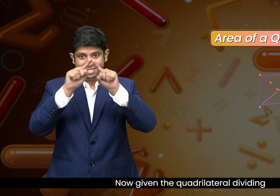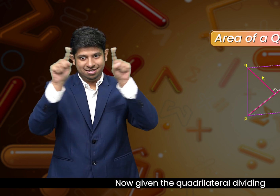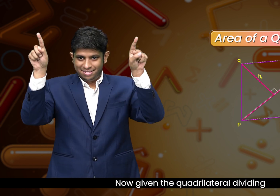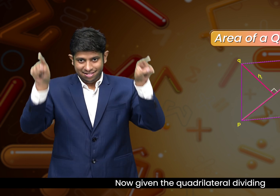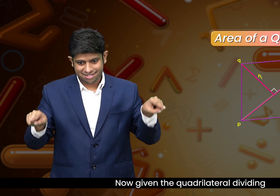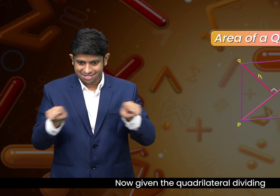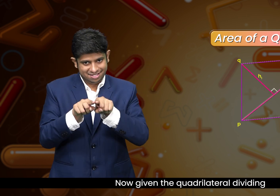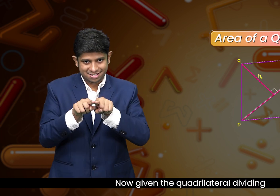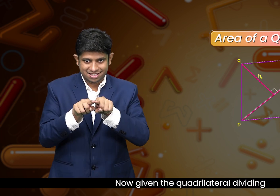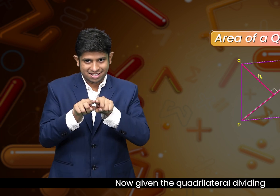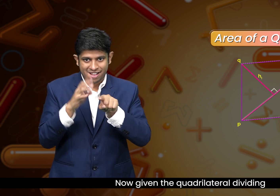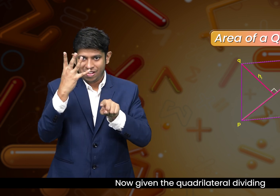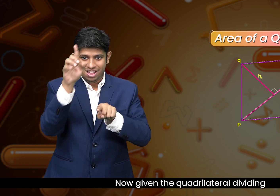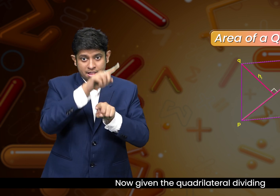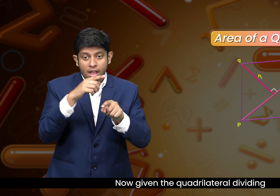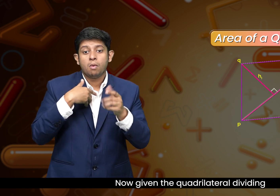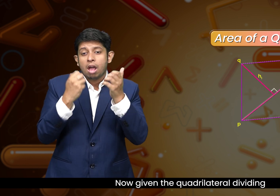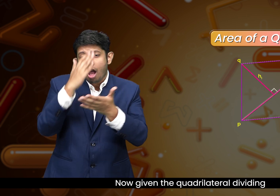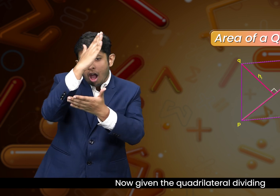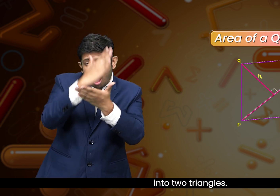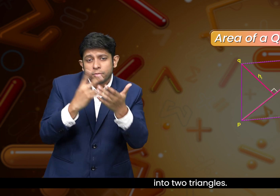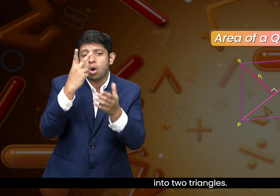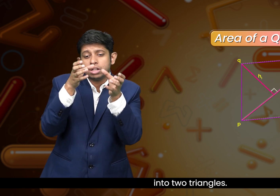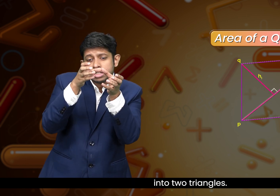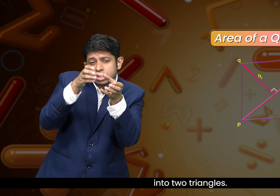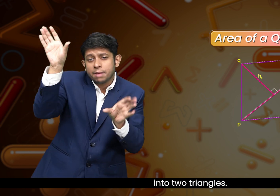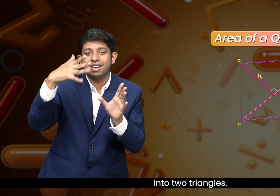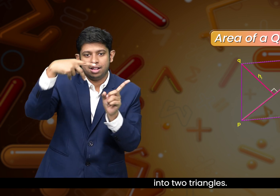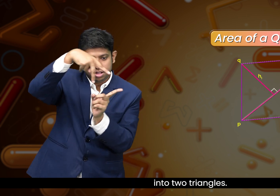Now, given the quadrilateral dividing into 2 triangles,